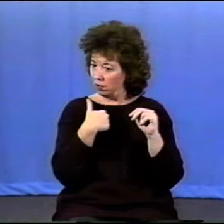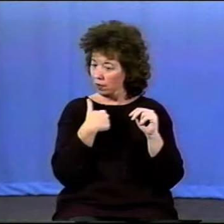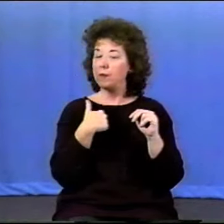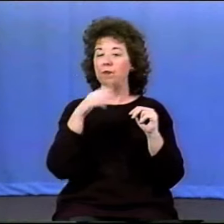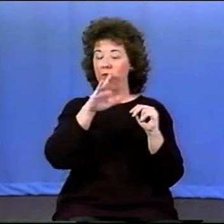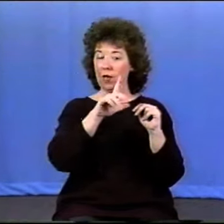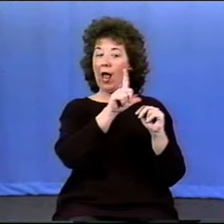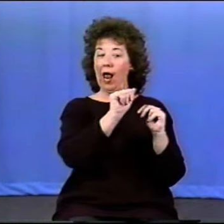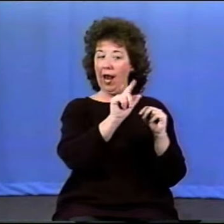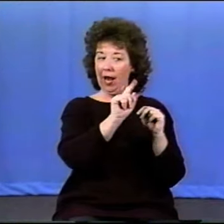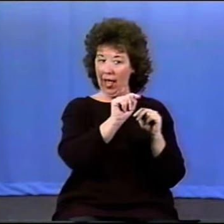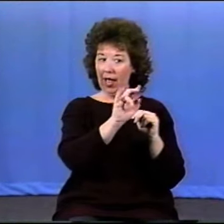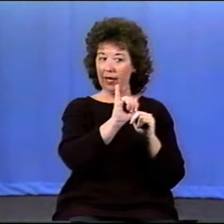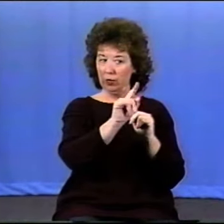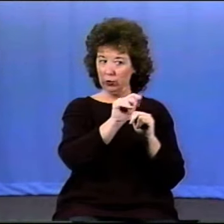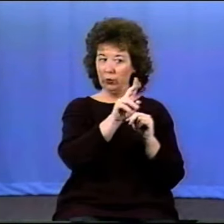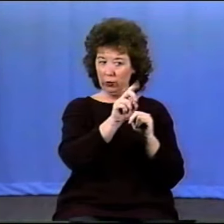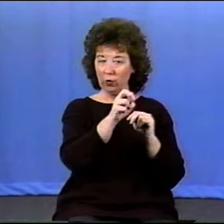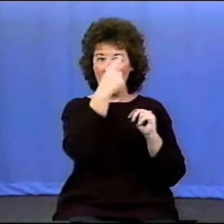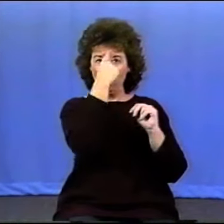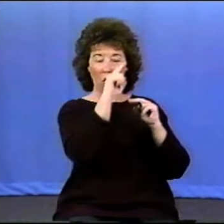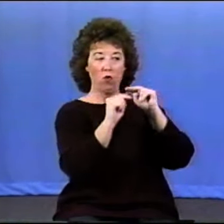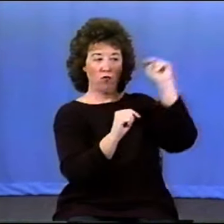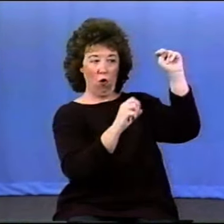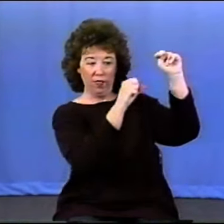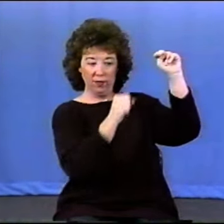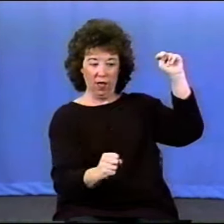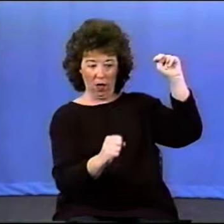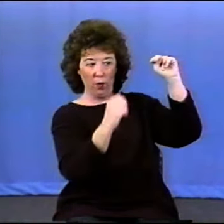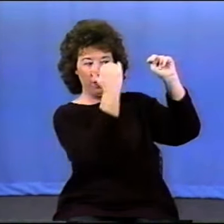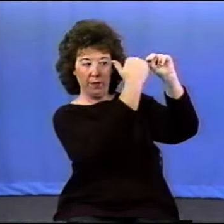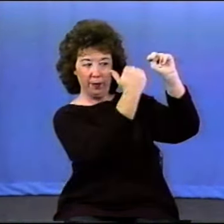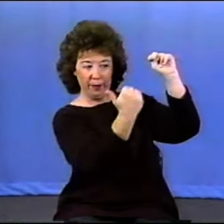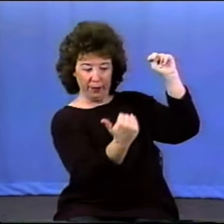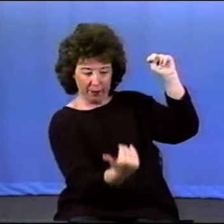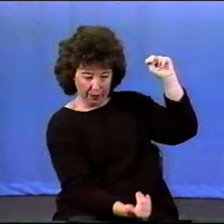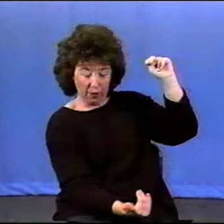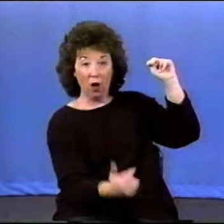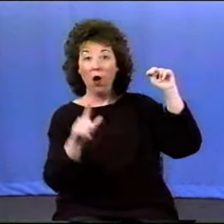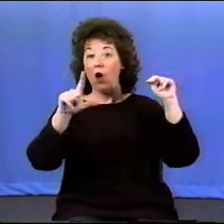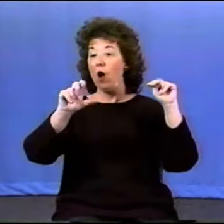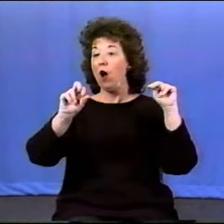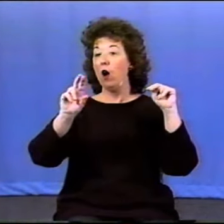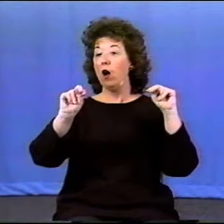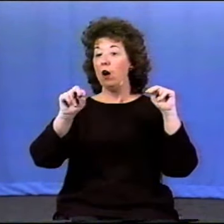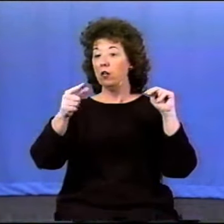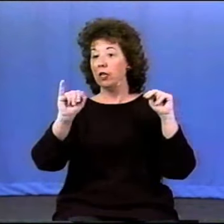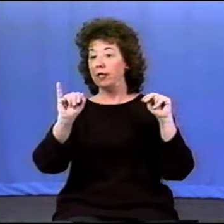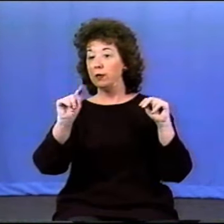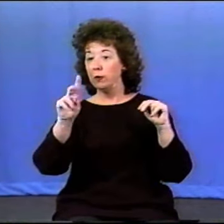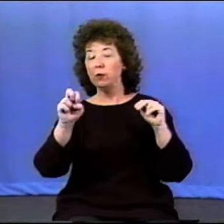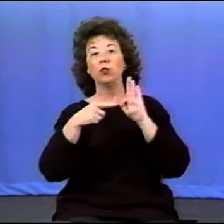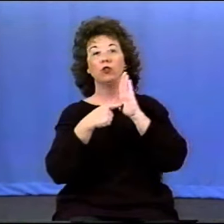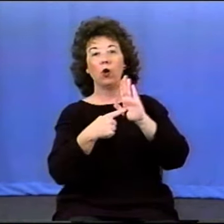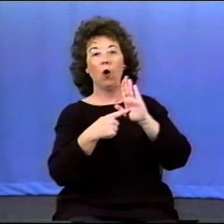us where we are north and south. We have longitude showing us our location east or west of this prime